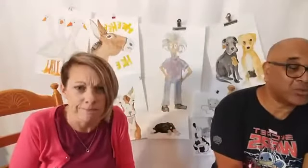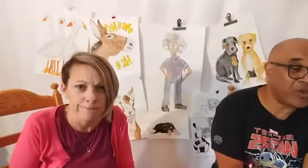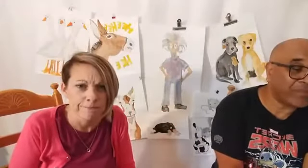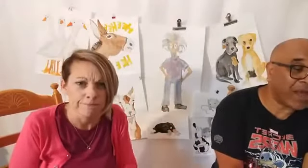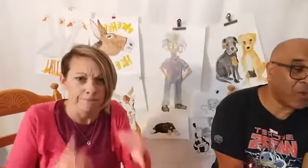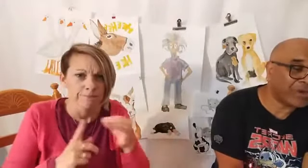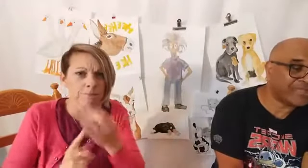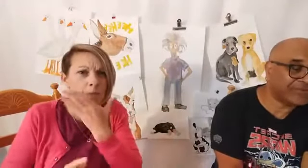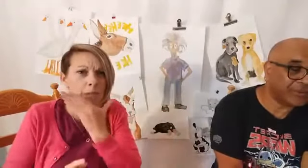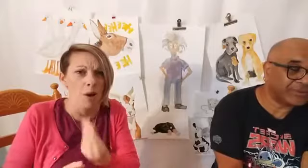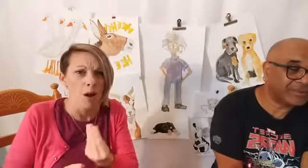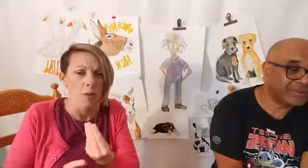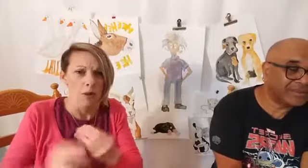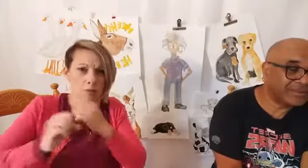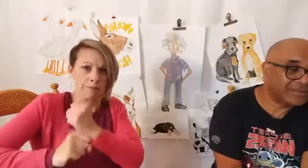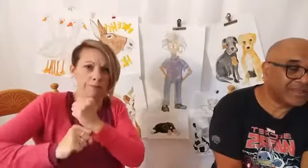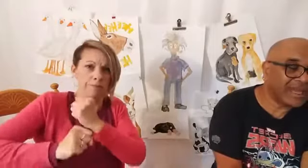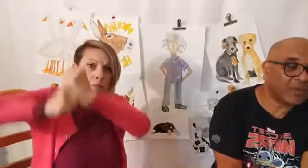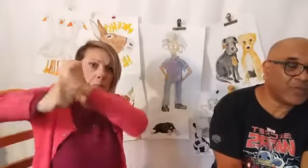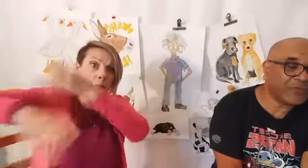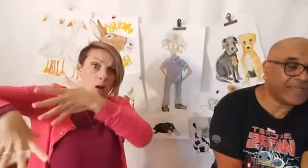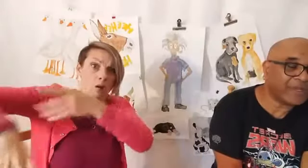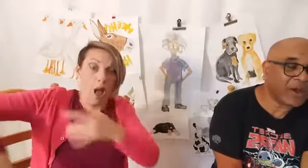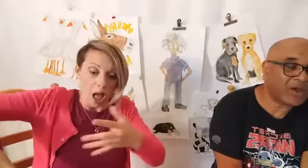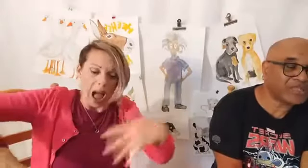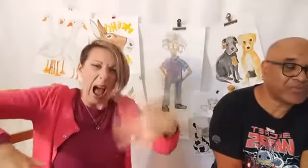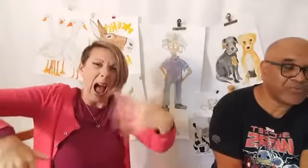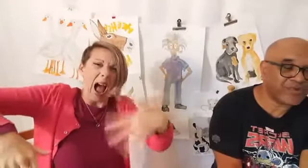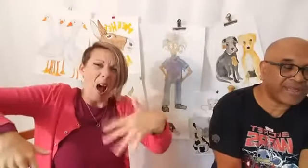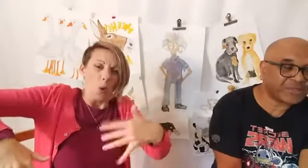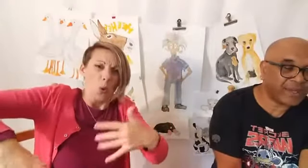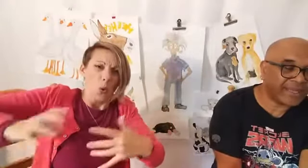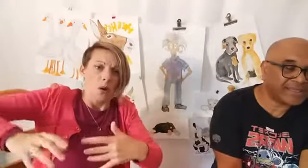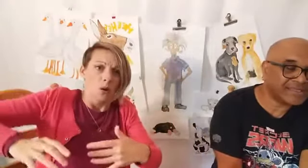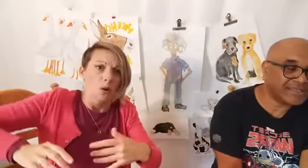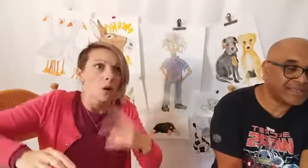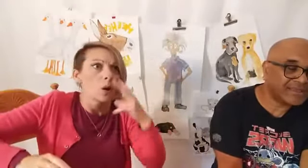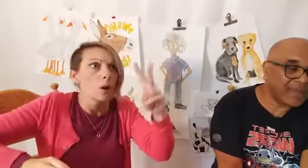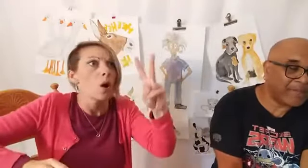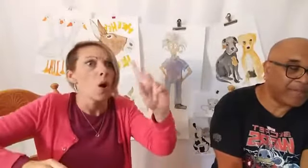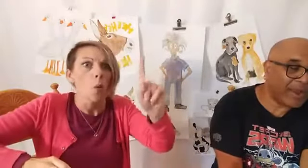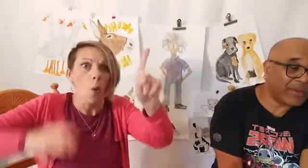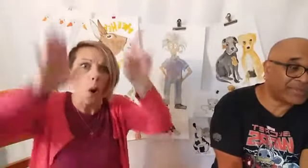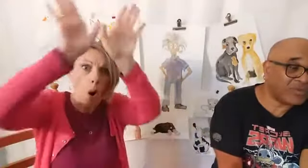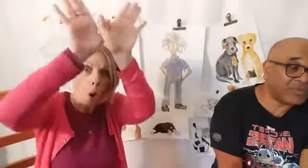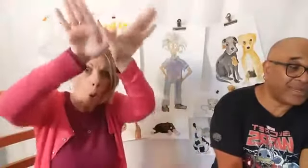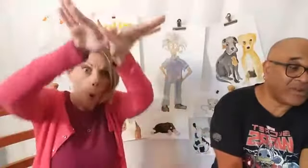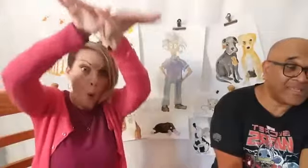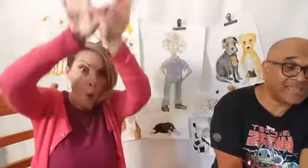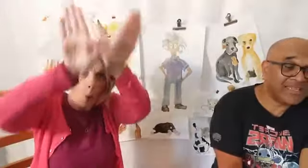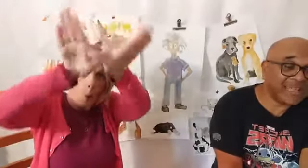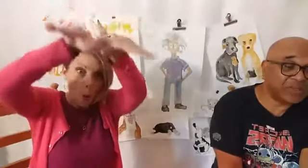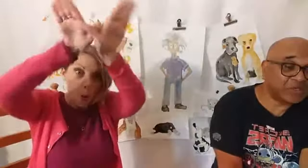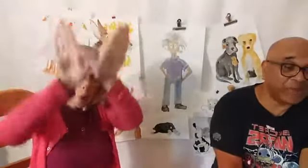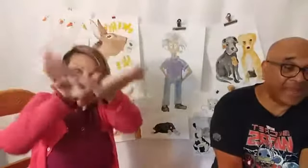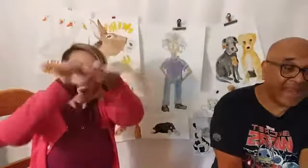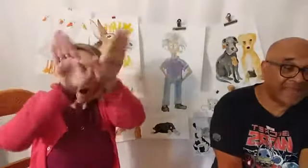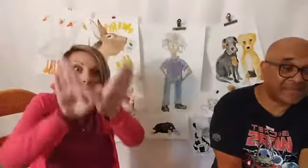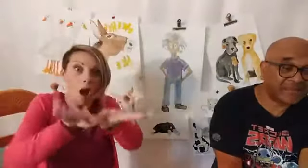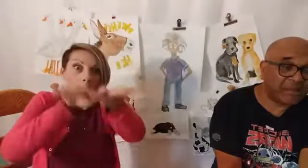Pyweasel dropped the hoe on his foot. The colourful thing in the barn spread its wings, and Pyweasel realised he was